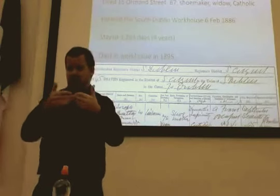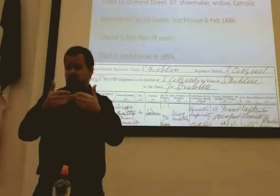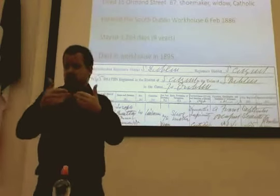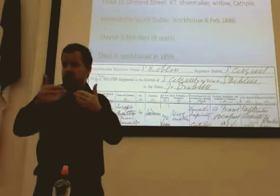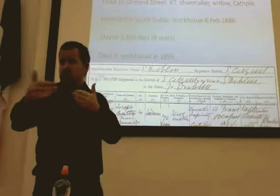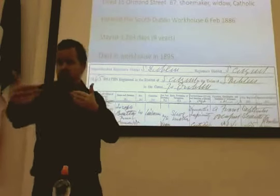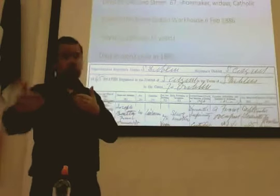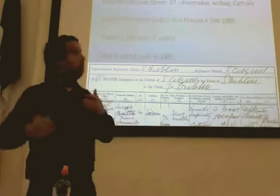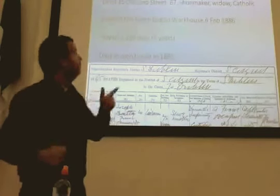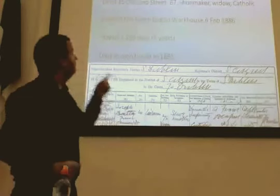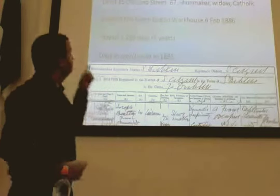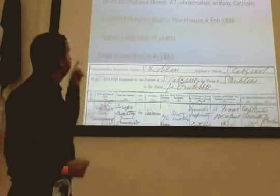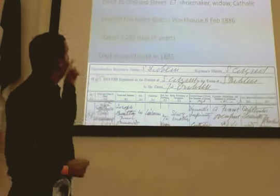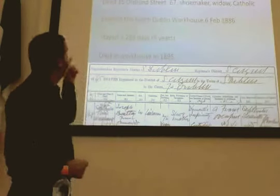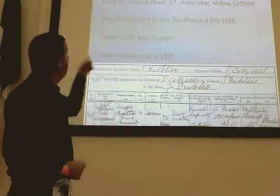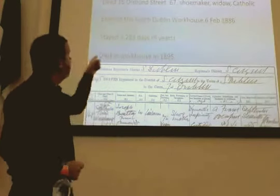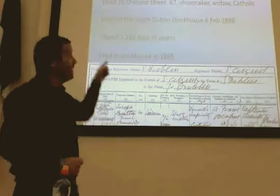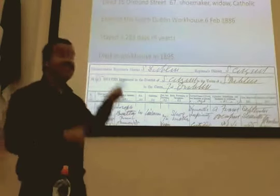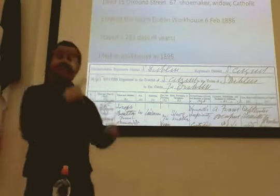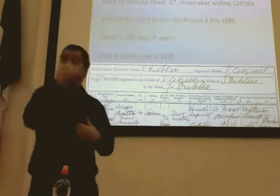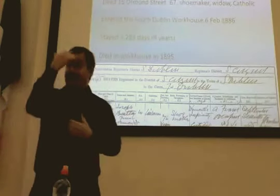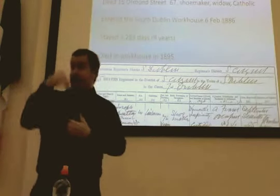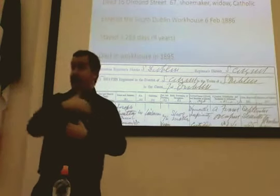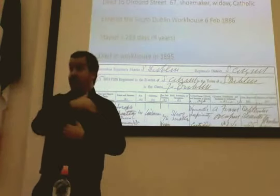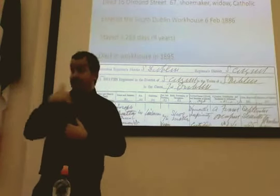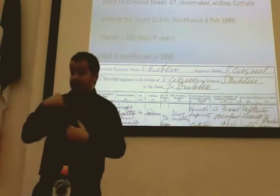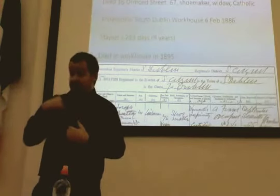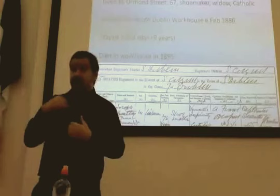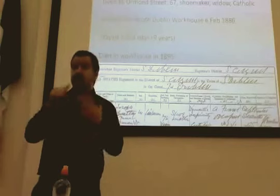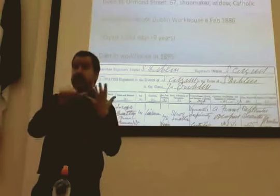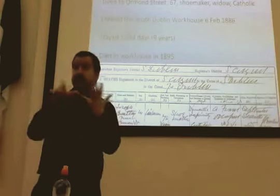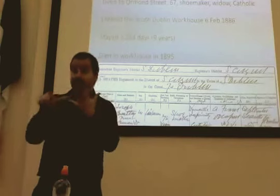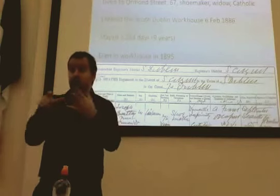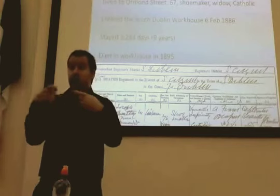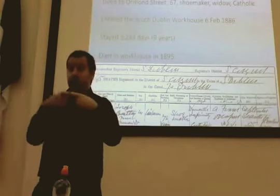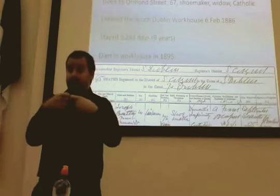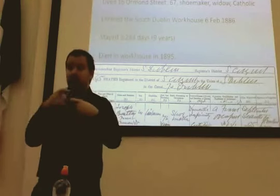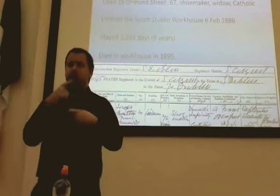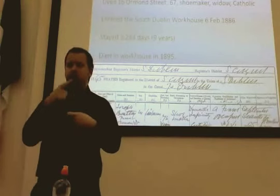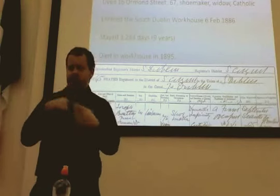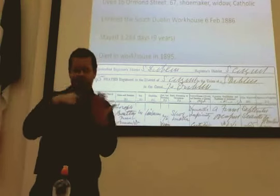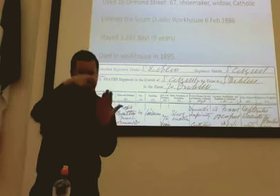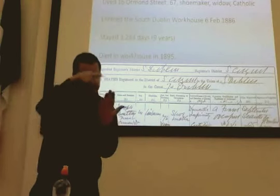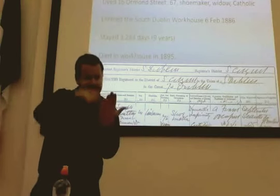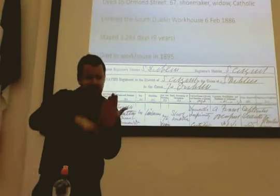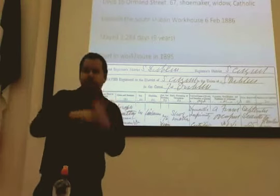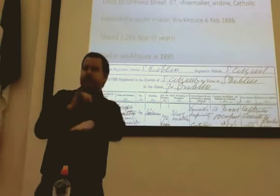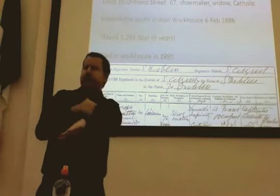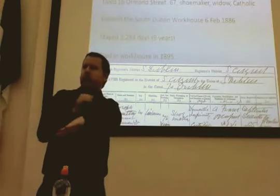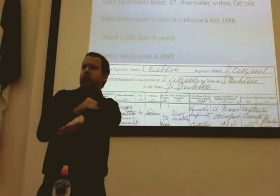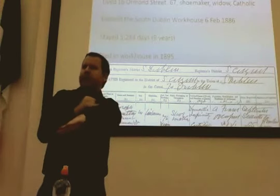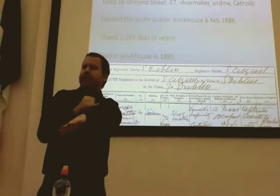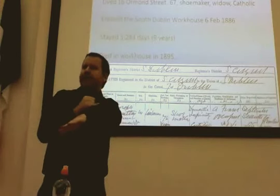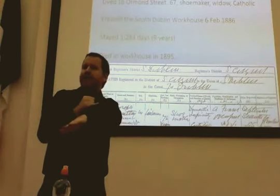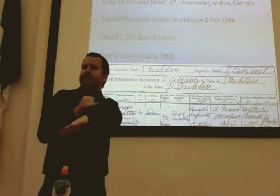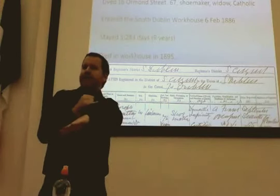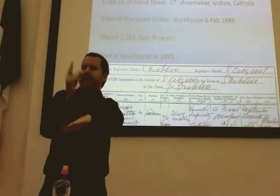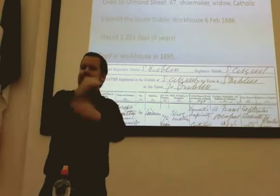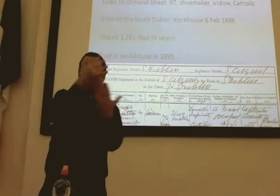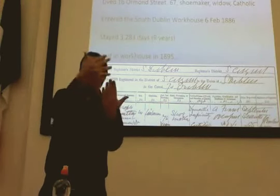So he just entered the workhouse one time, but he had stayed a long time. He was Catholic, and he was 67 and a shoemaker, and he would have went to